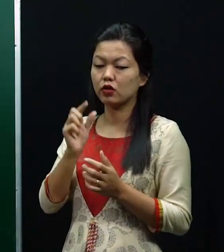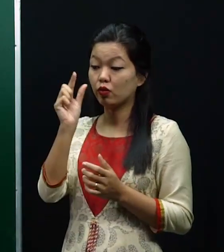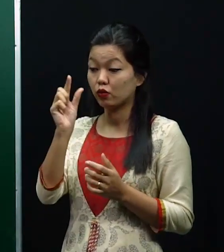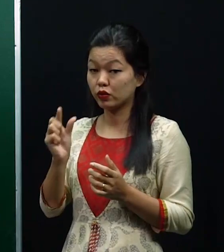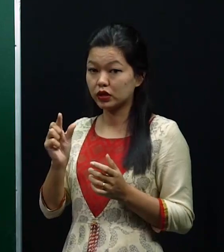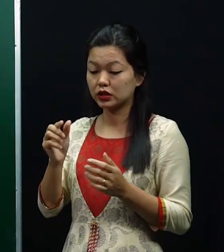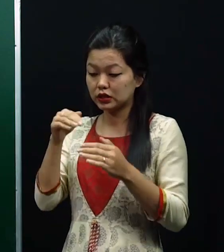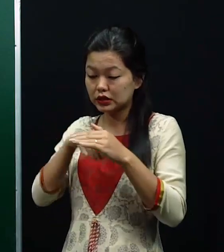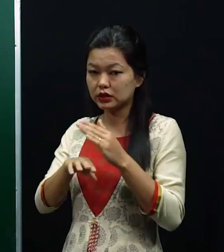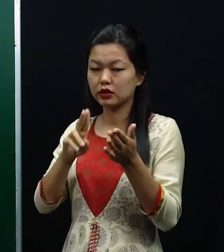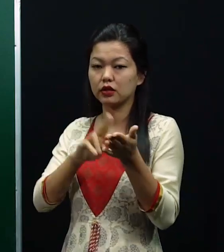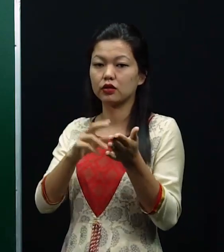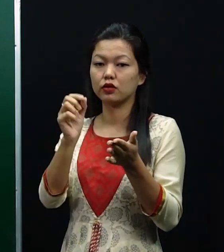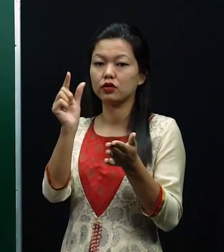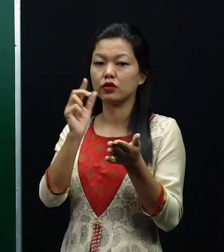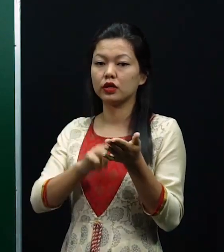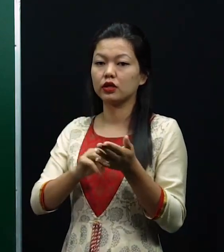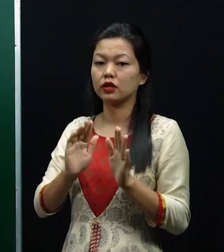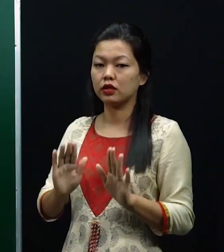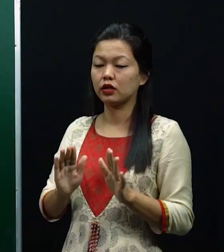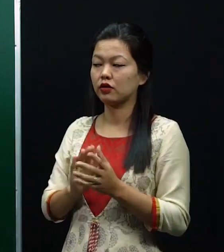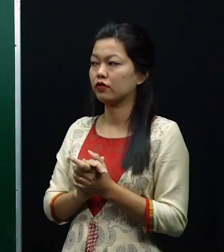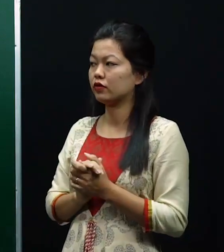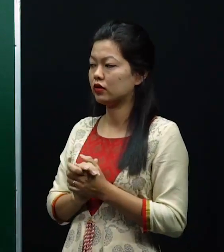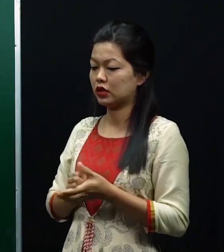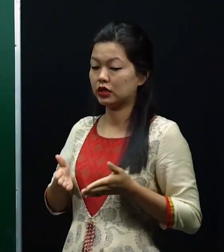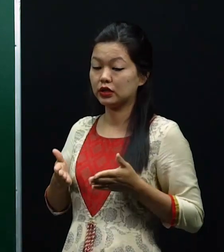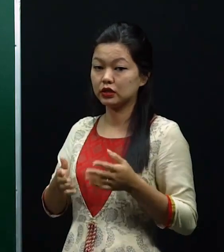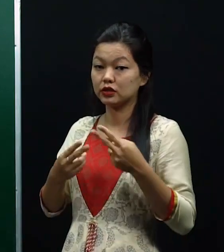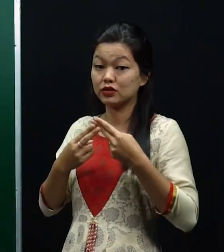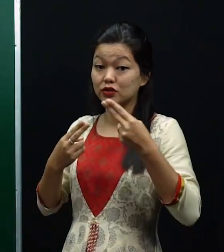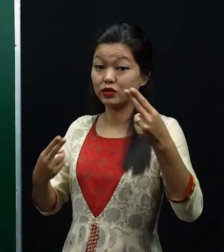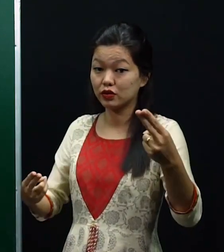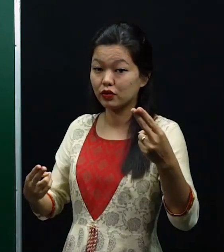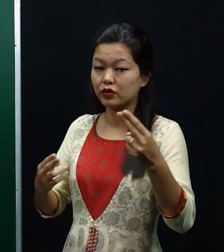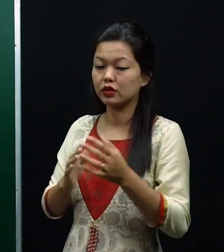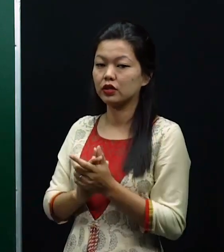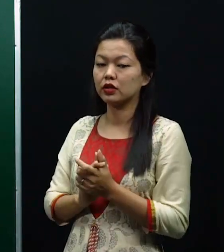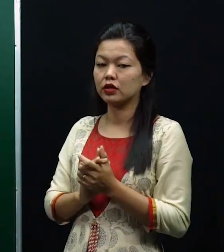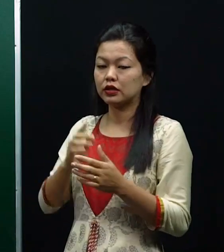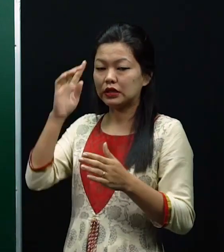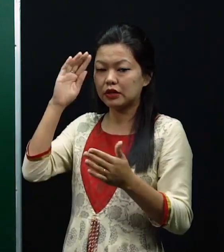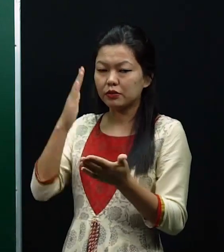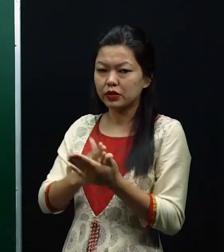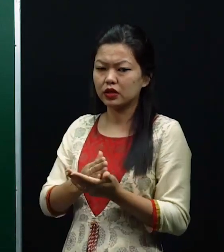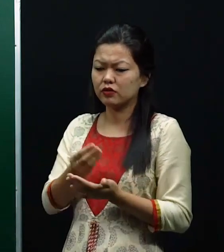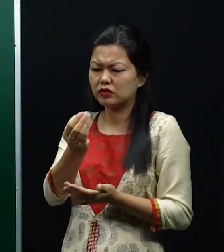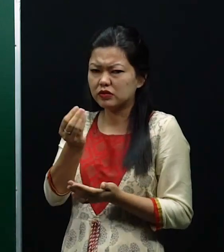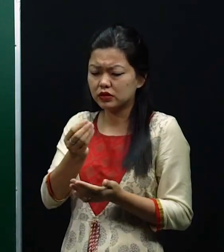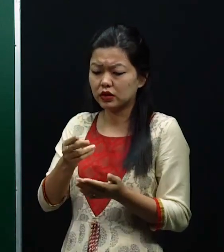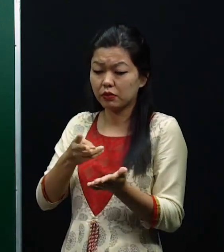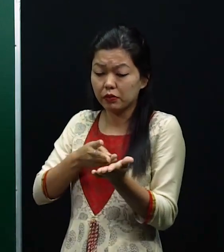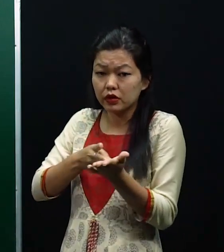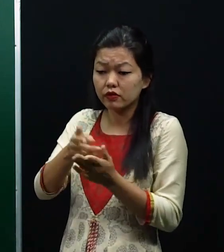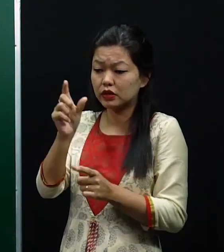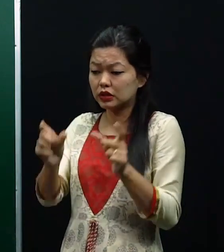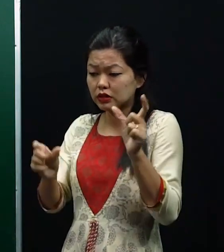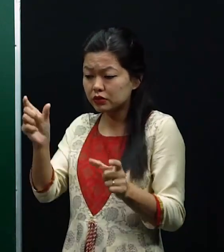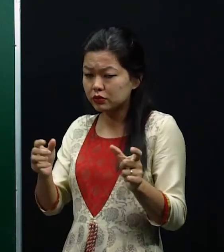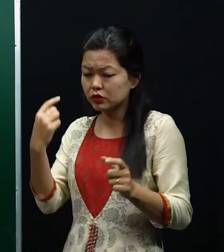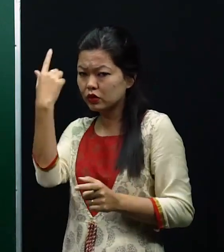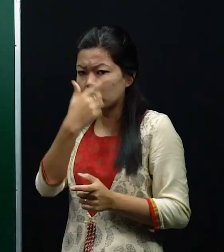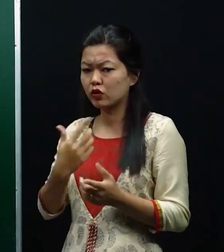be beliefs. Here, beliefs is the plural form of the word belief, that is L-I-E-V-E.